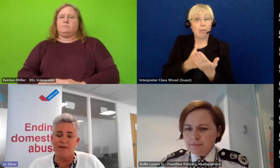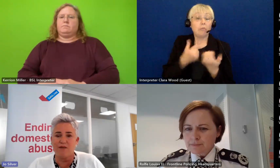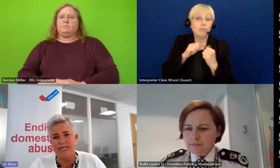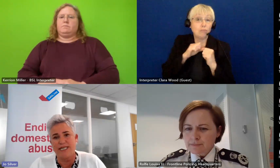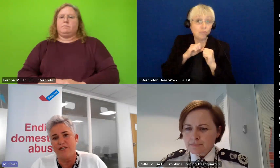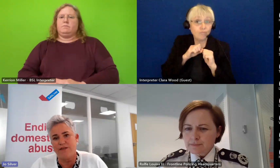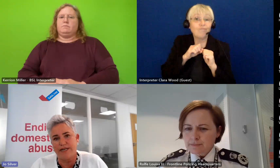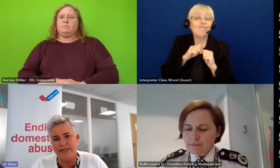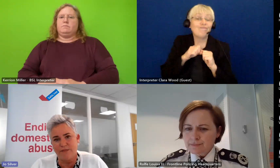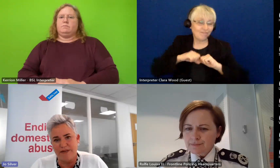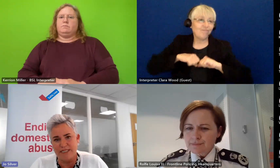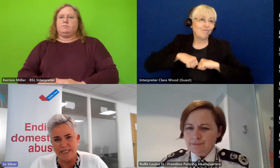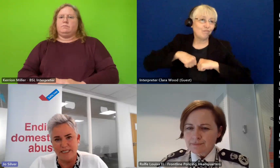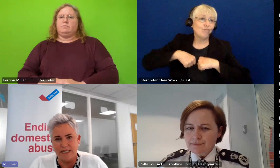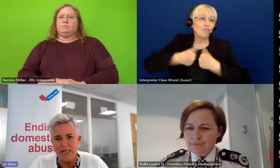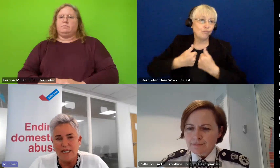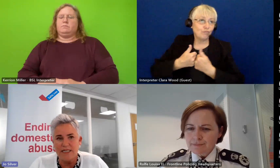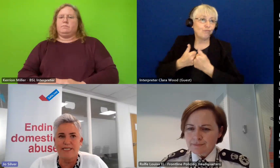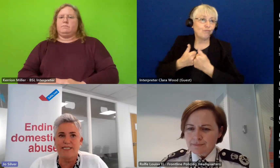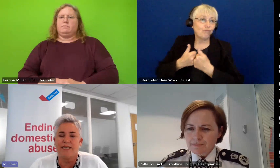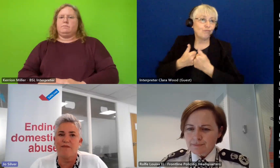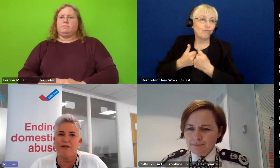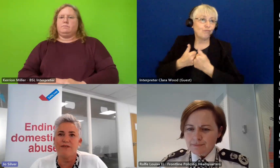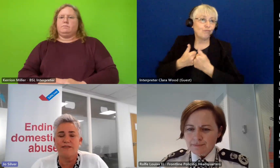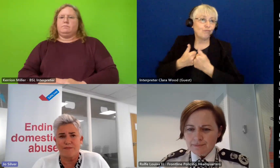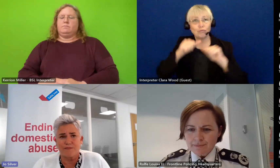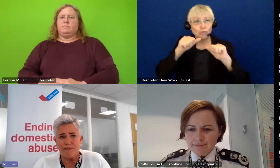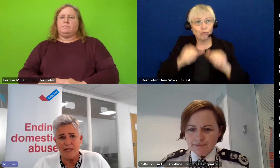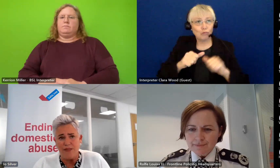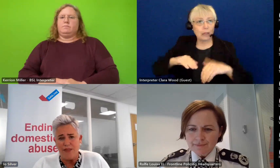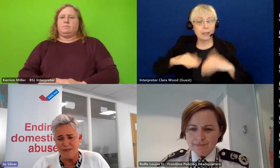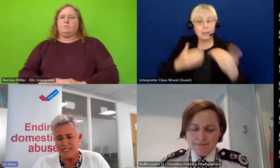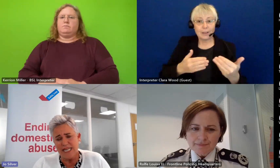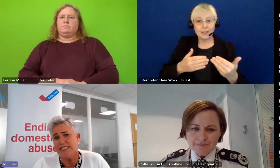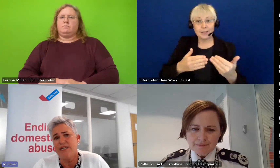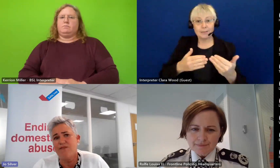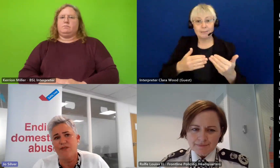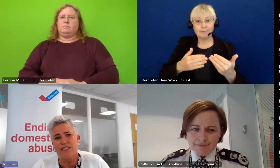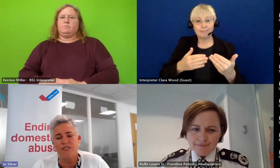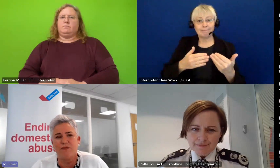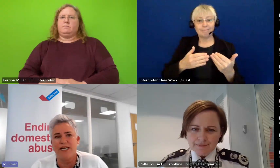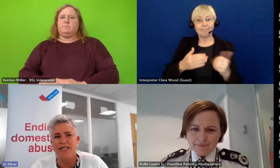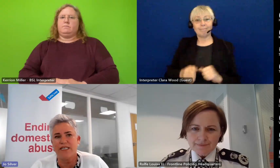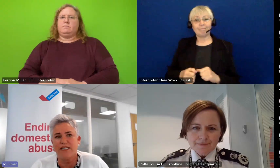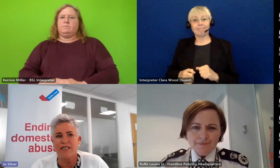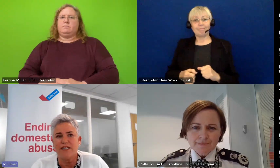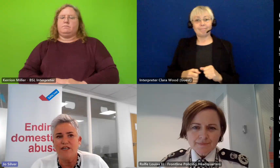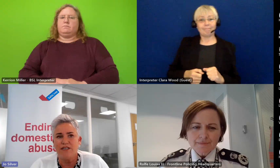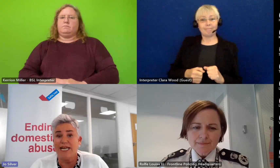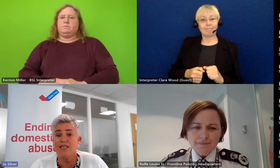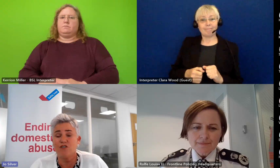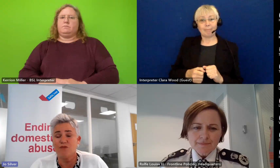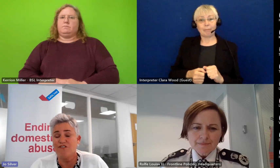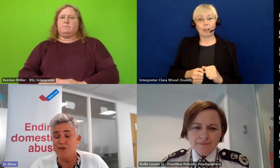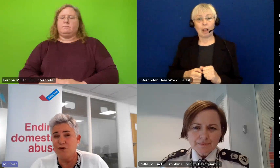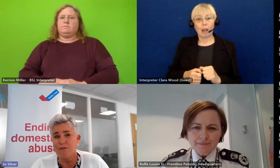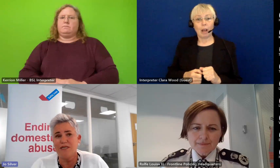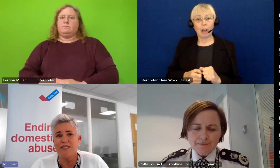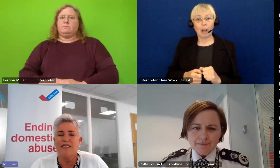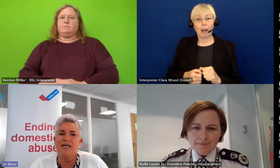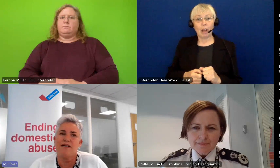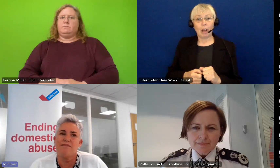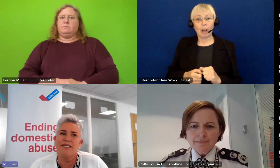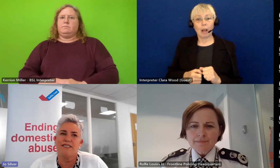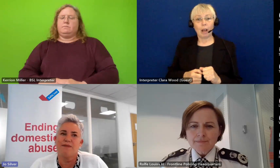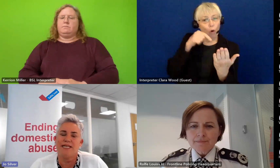service to people who are telling you they're experiencing domestic abuse. And there was a slight difference between the actual